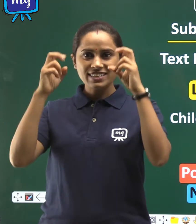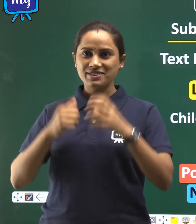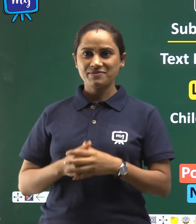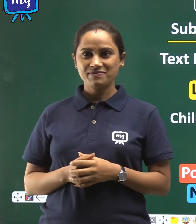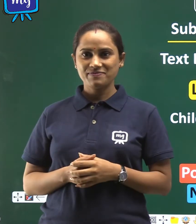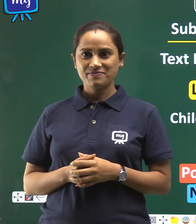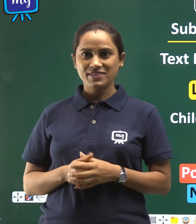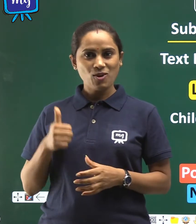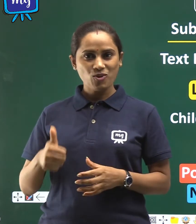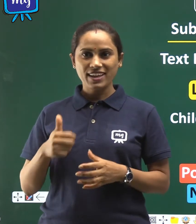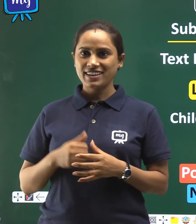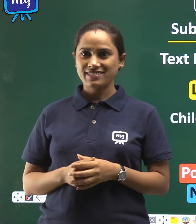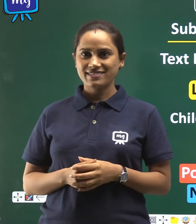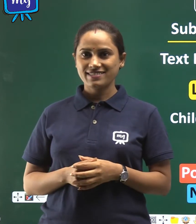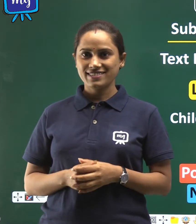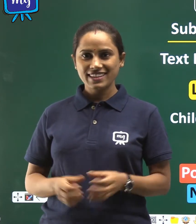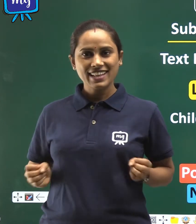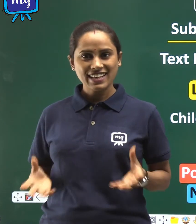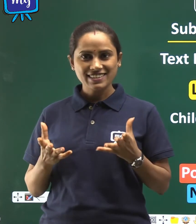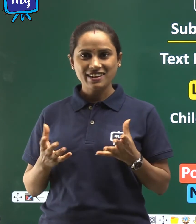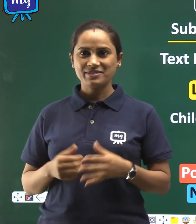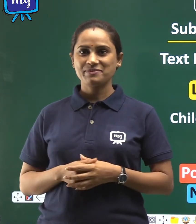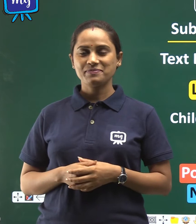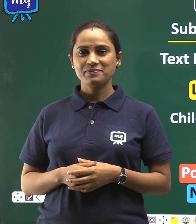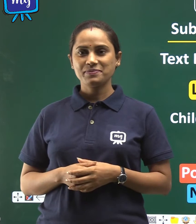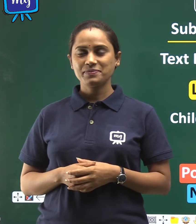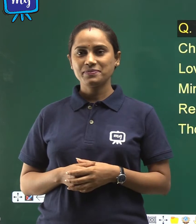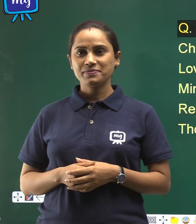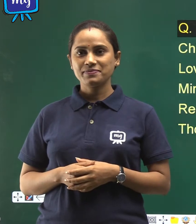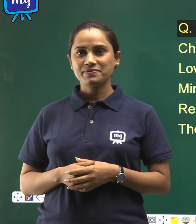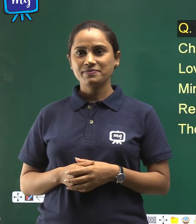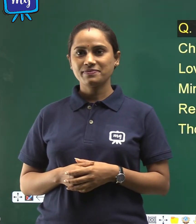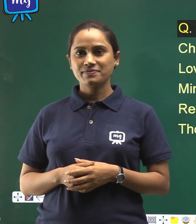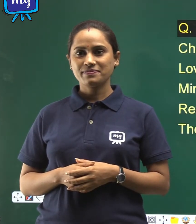lesson. Okay, let's start.